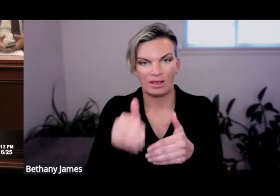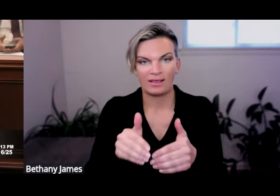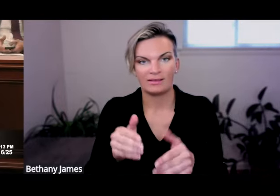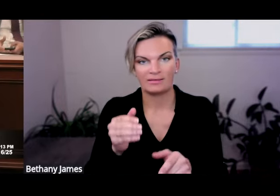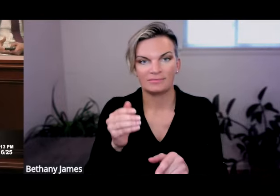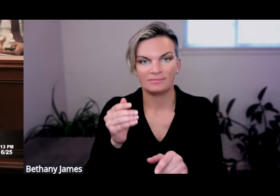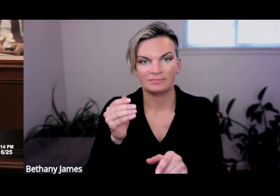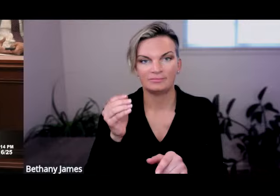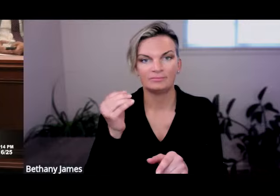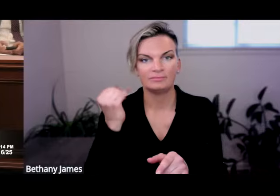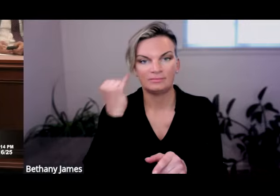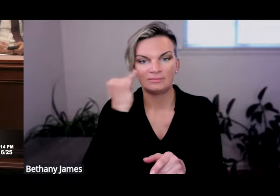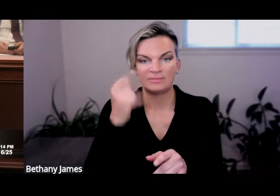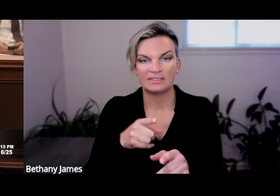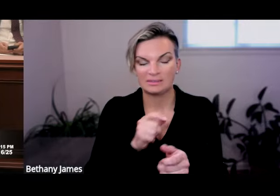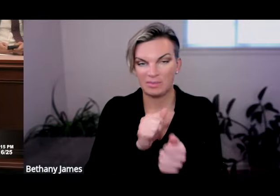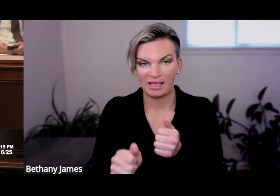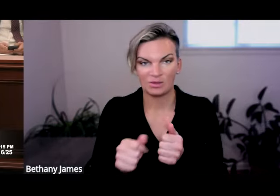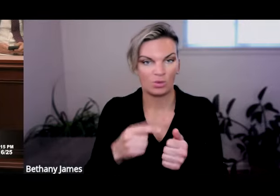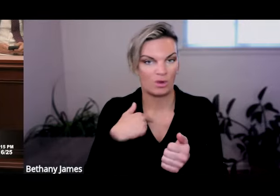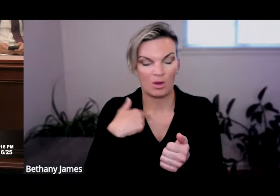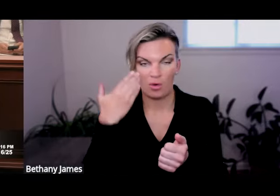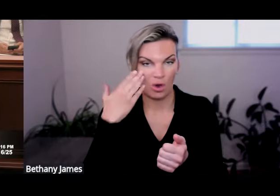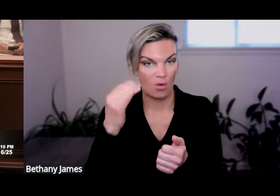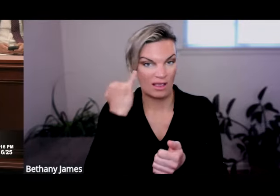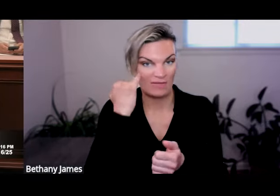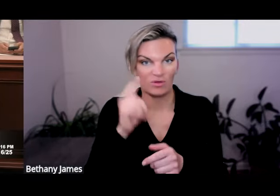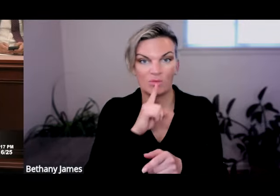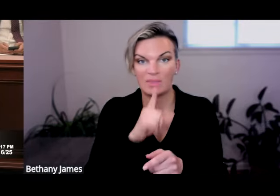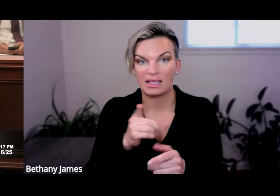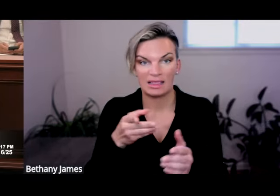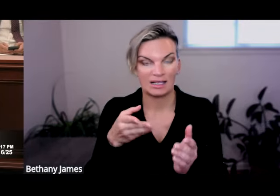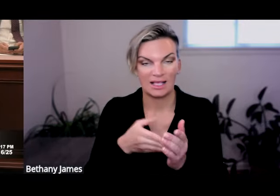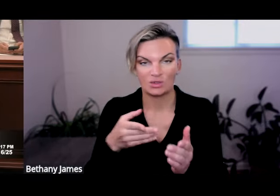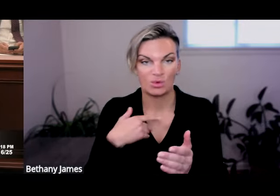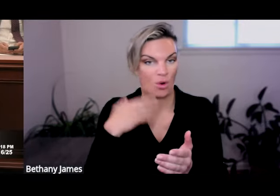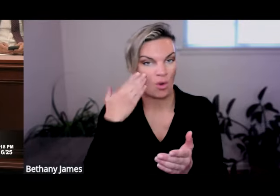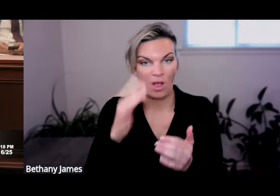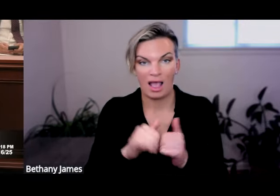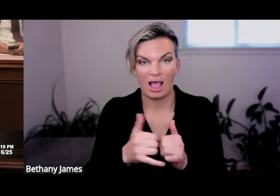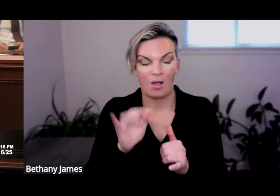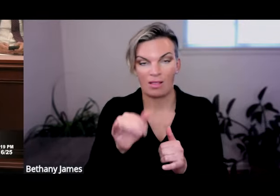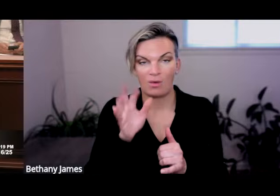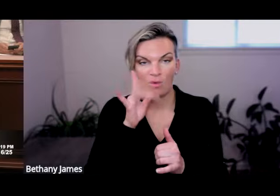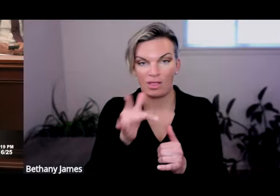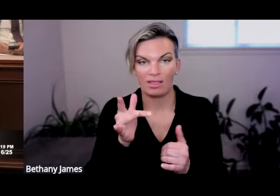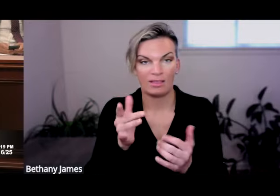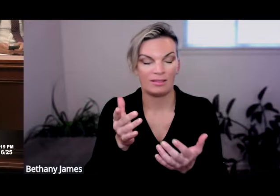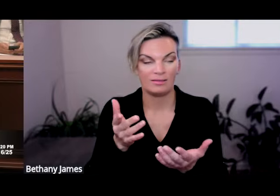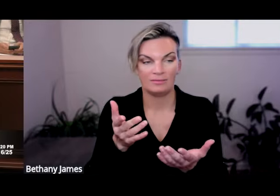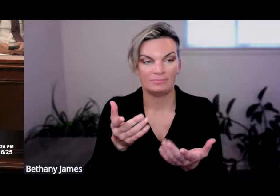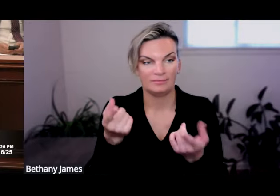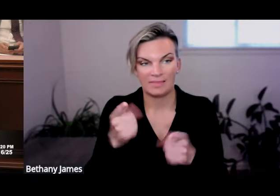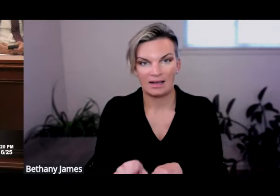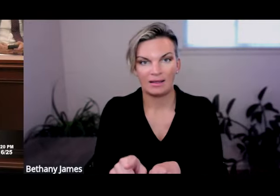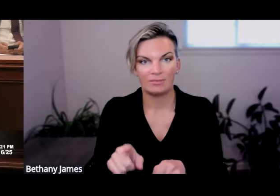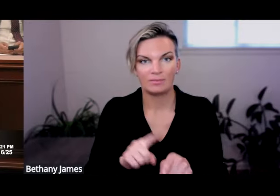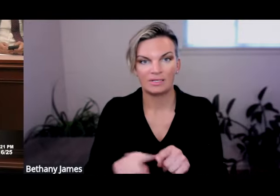and there's litigation. We don't know there'll be litigation. We don't know how the litigation will end up. And it seems to me